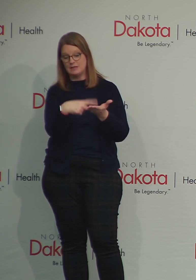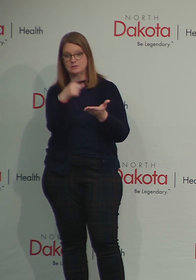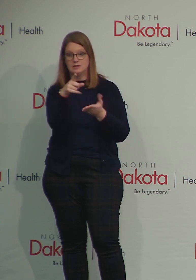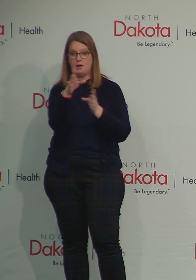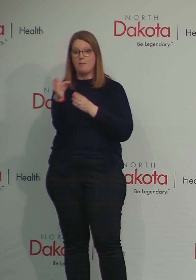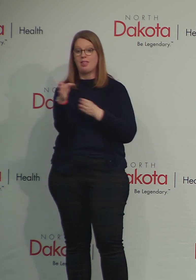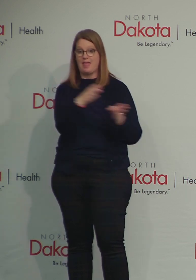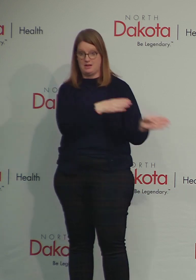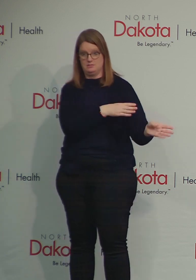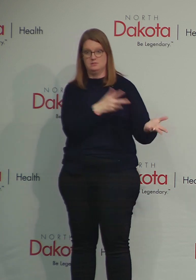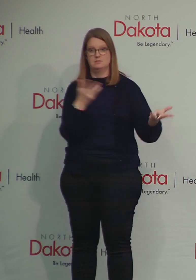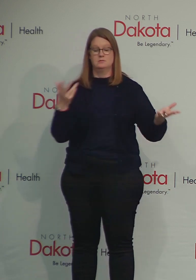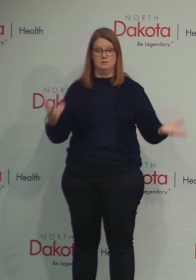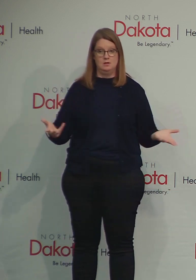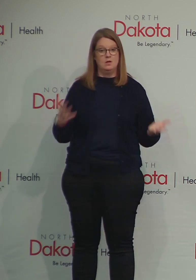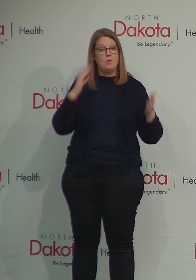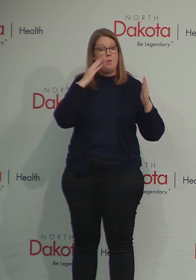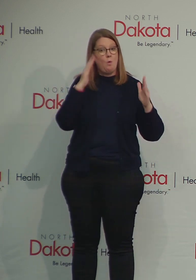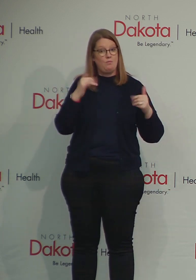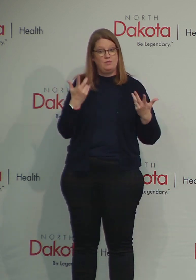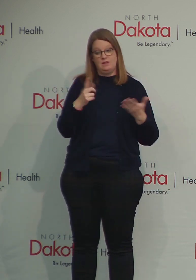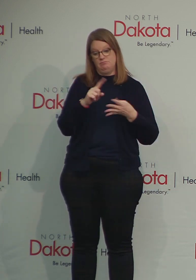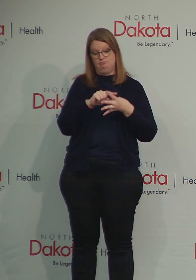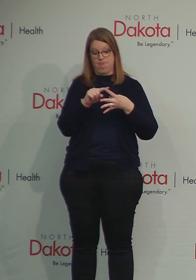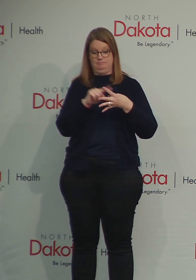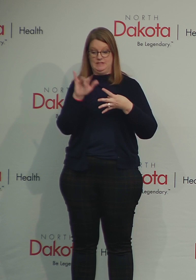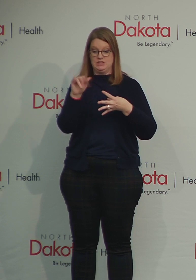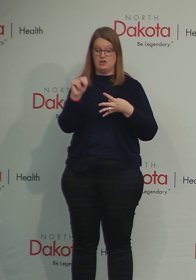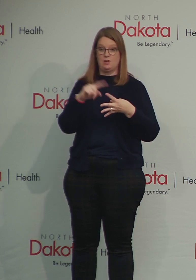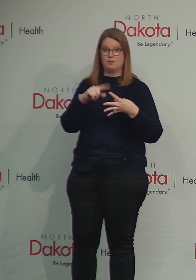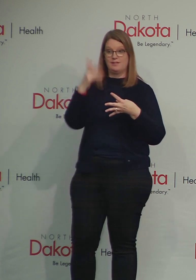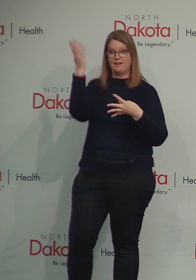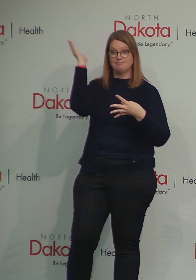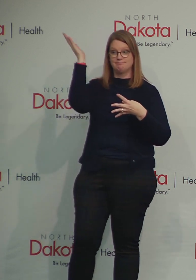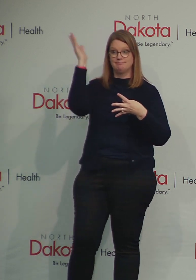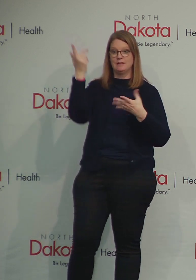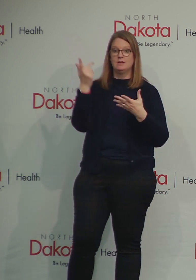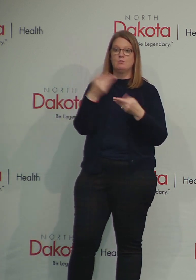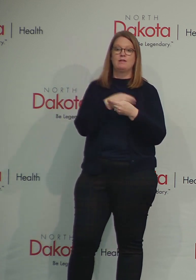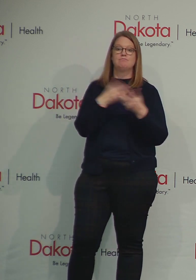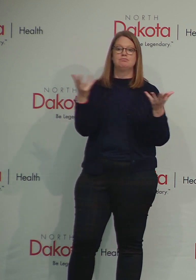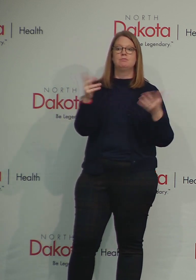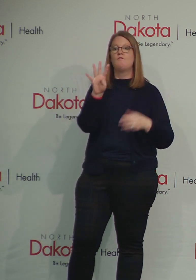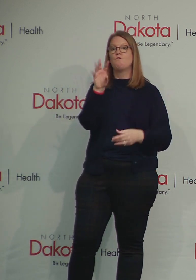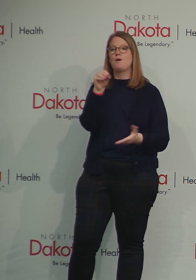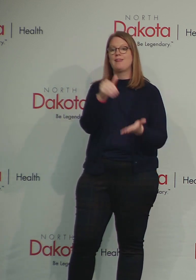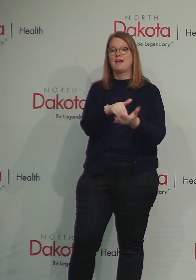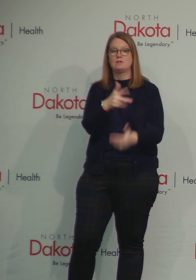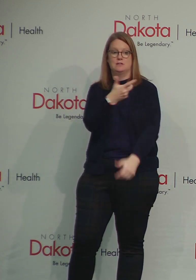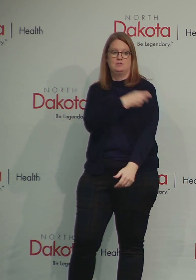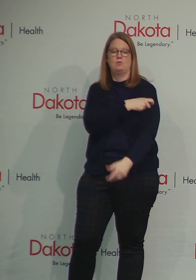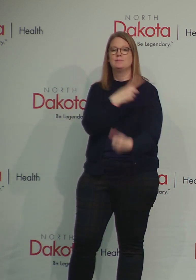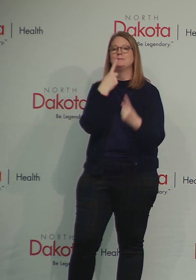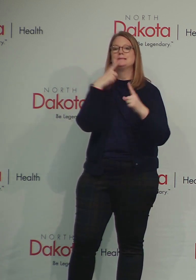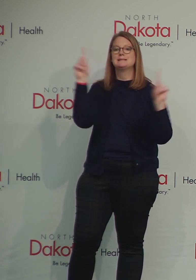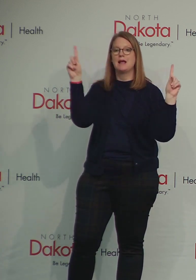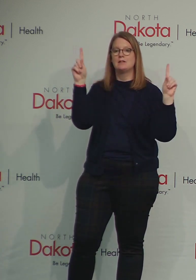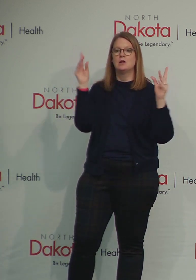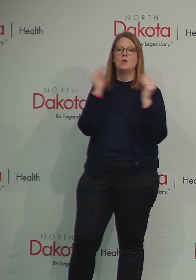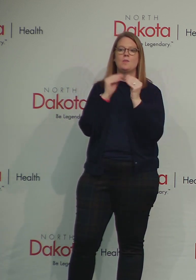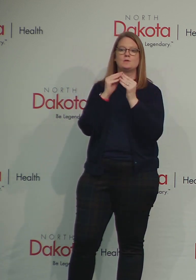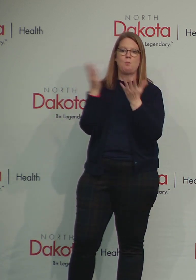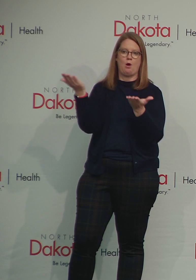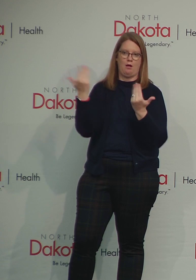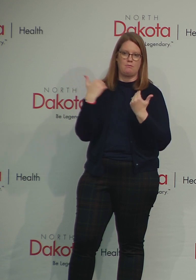plans. Hopefully we'll be standing here in the first week in January and saying, hey, we've administered 40,000 doses. We've had success. There's more doses on the